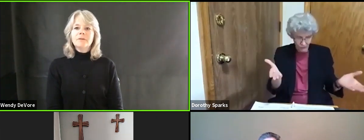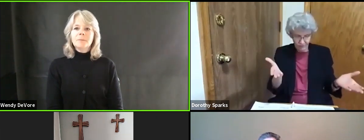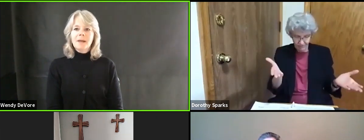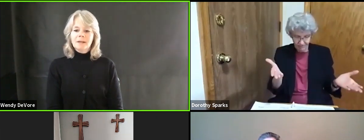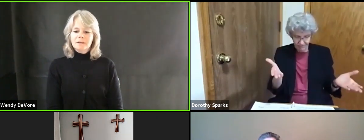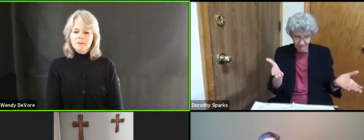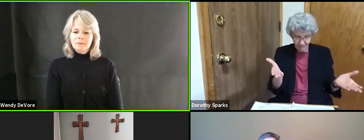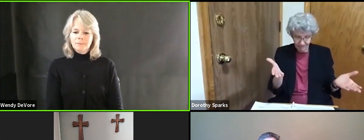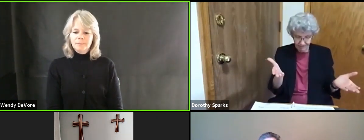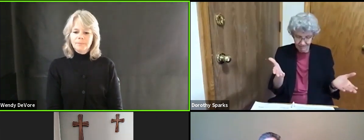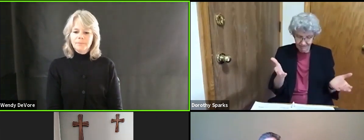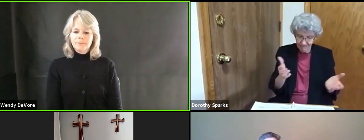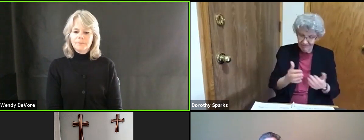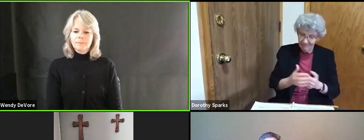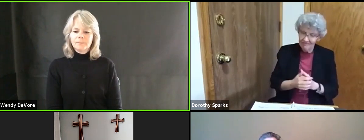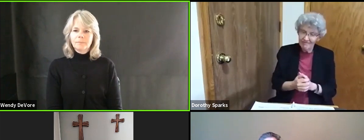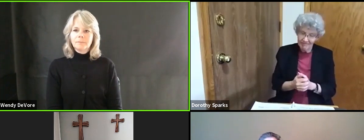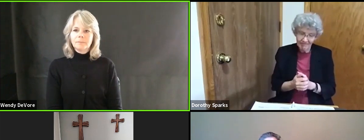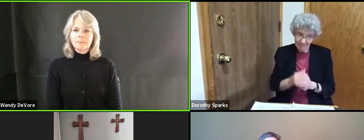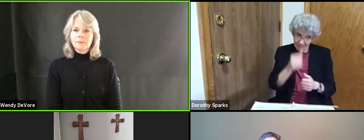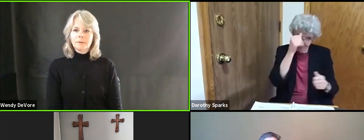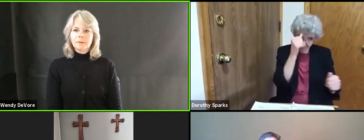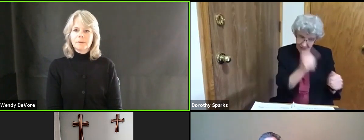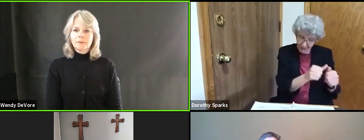I commanded you.